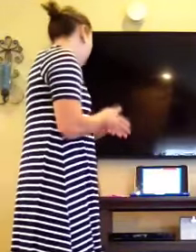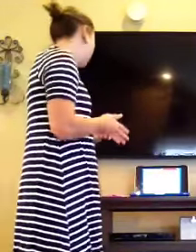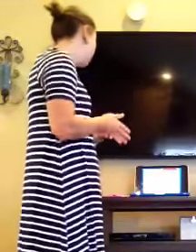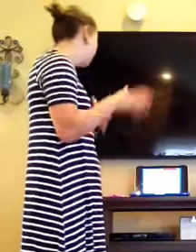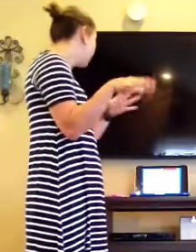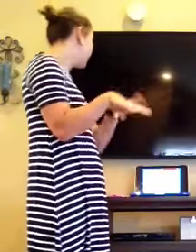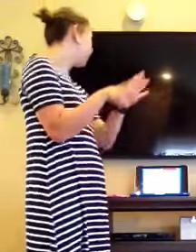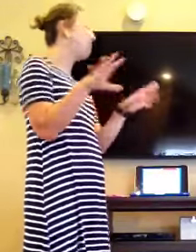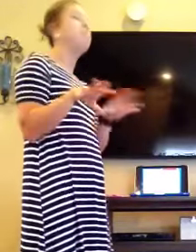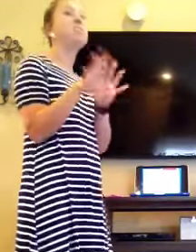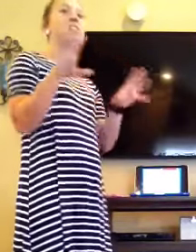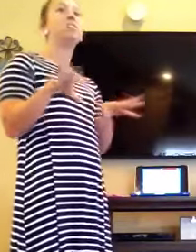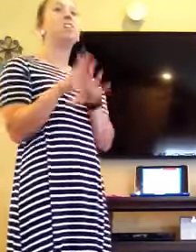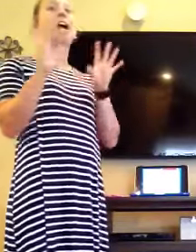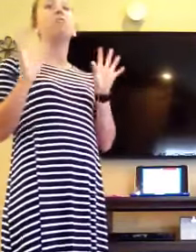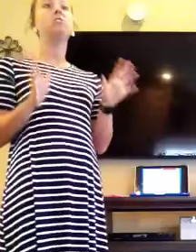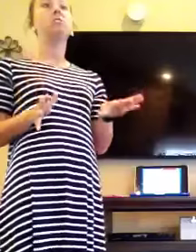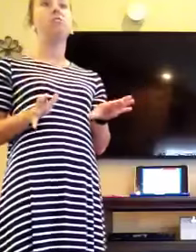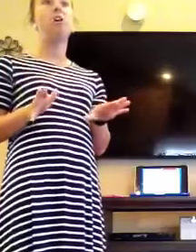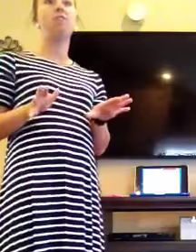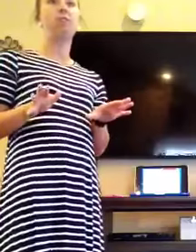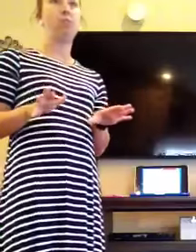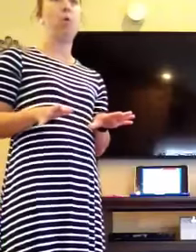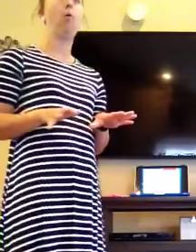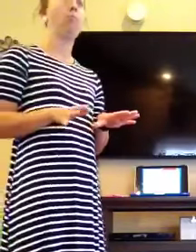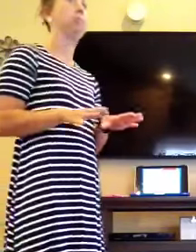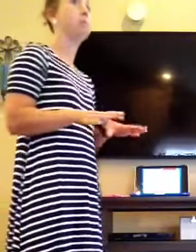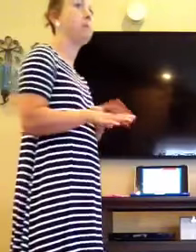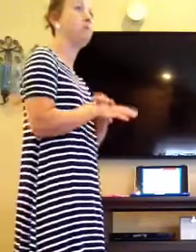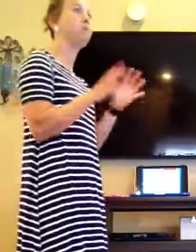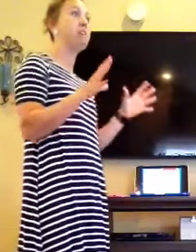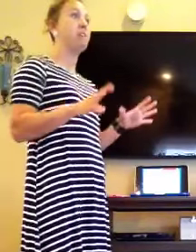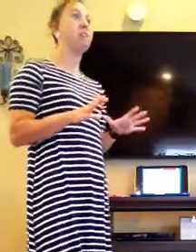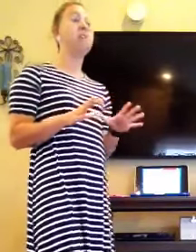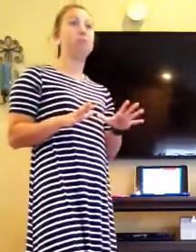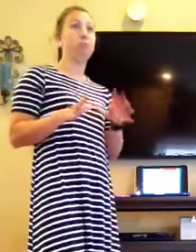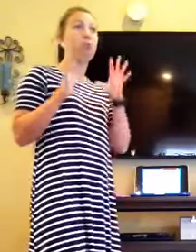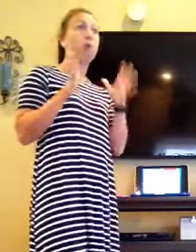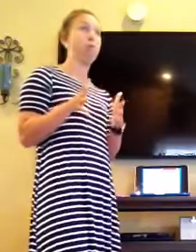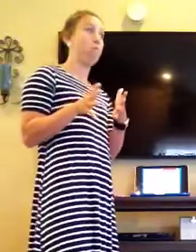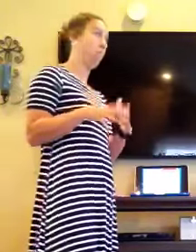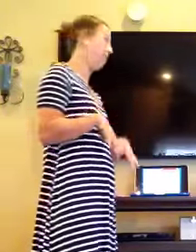we're going to discuss within the PLC how to solve those problems. Maybe create a classroom job for that.